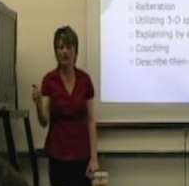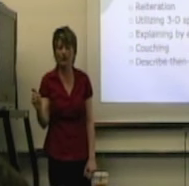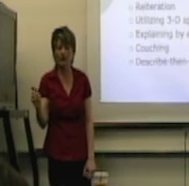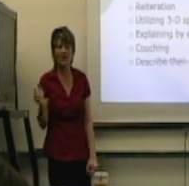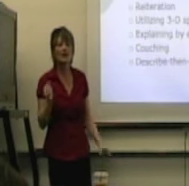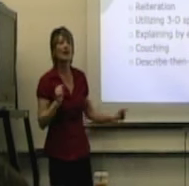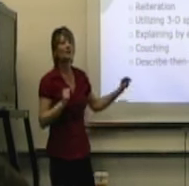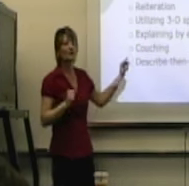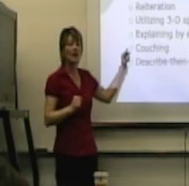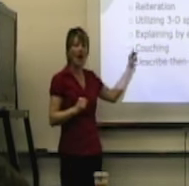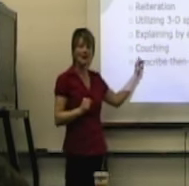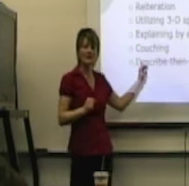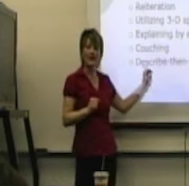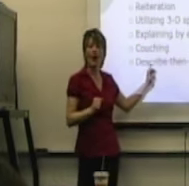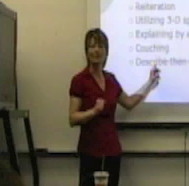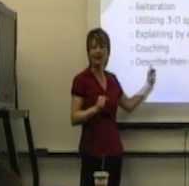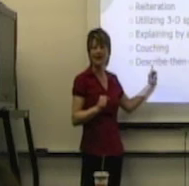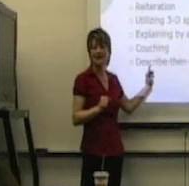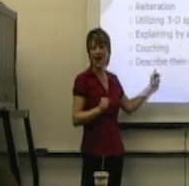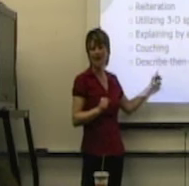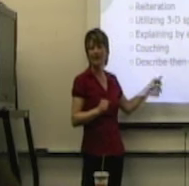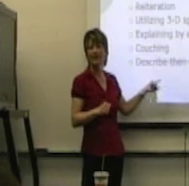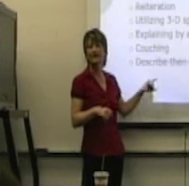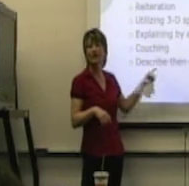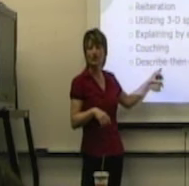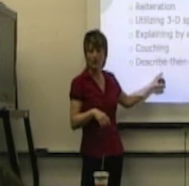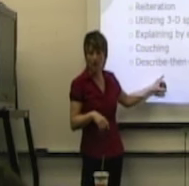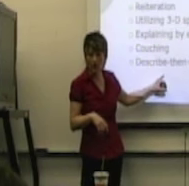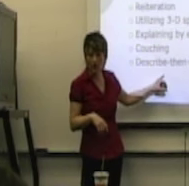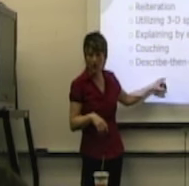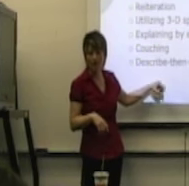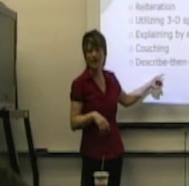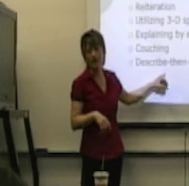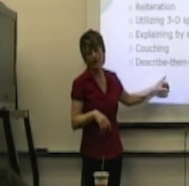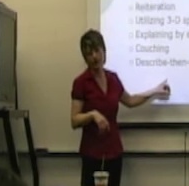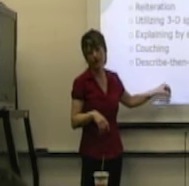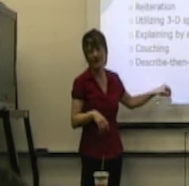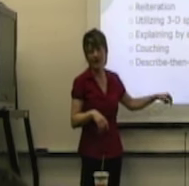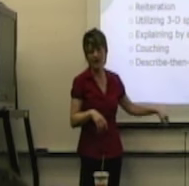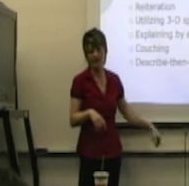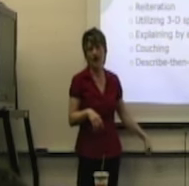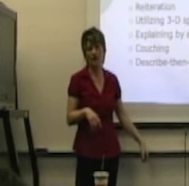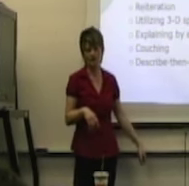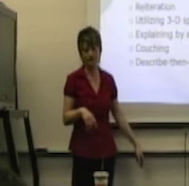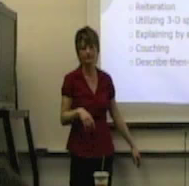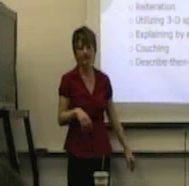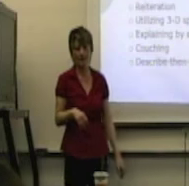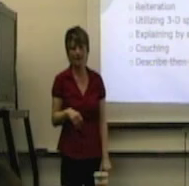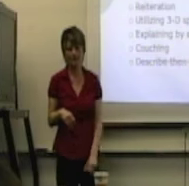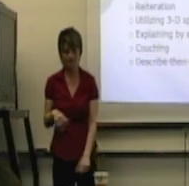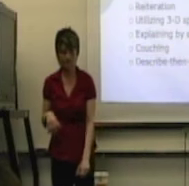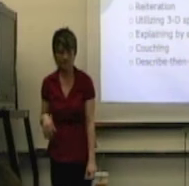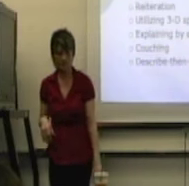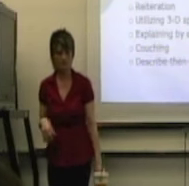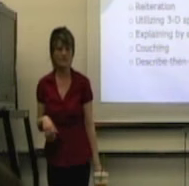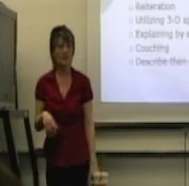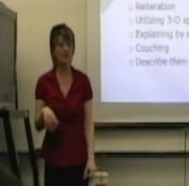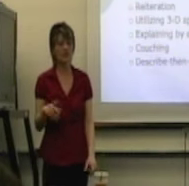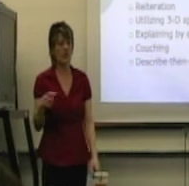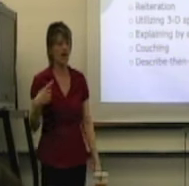English because they are based on the visual nature of ASL. Okay, and we're going to talk about